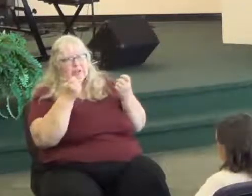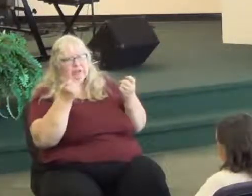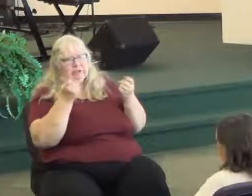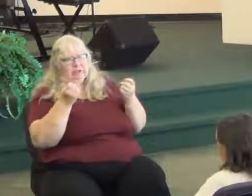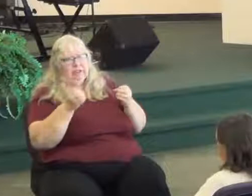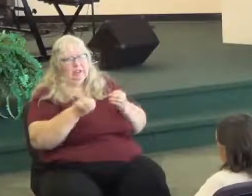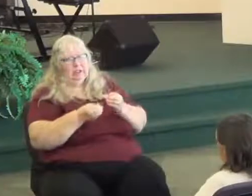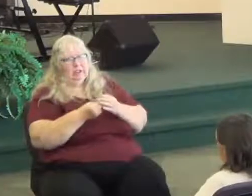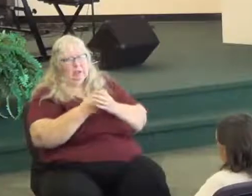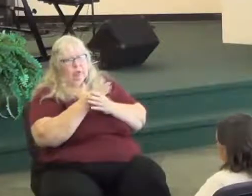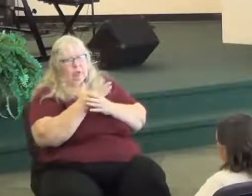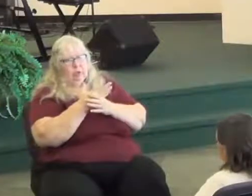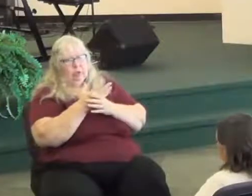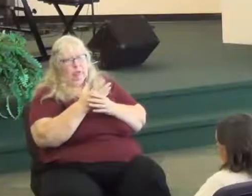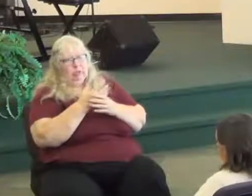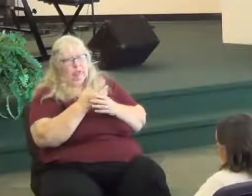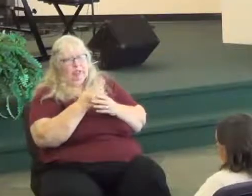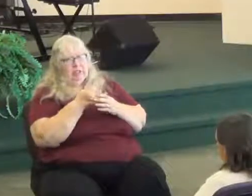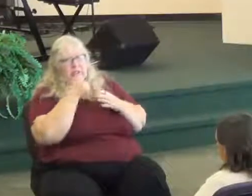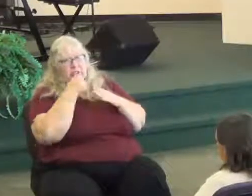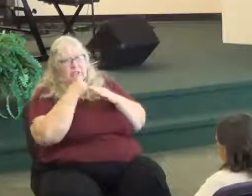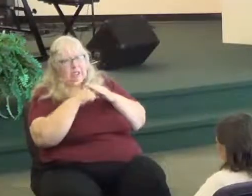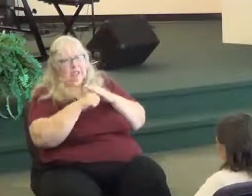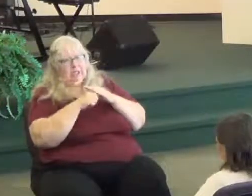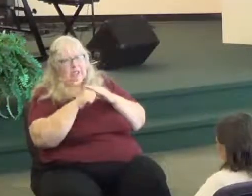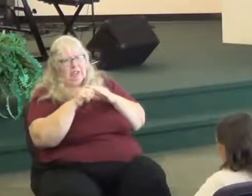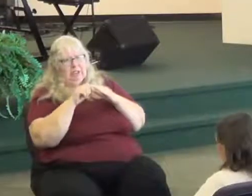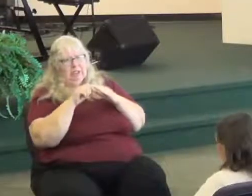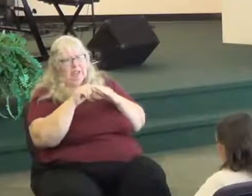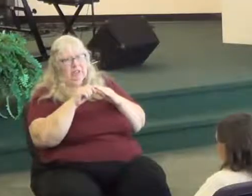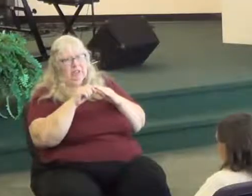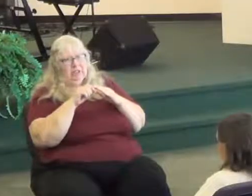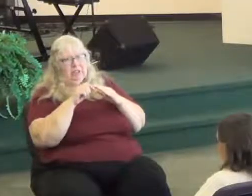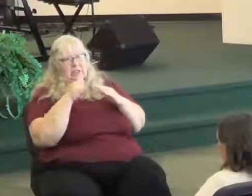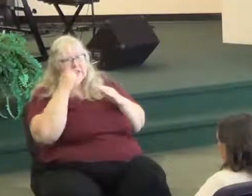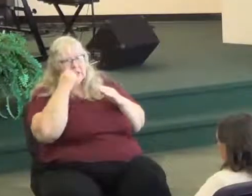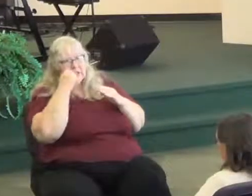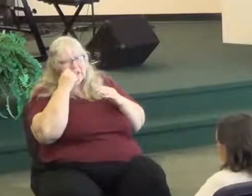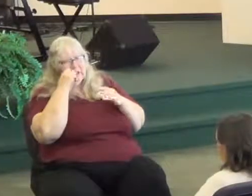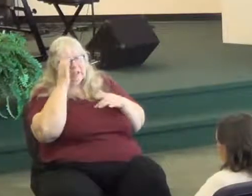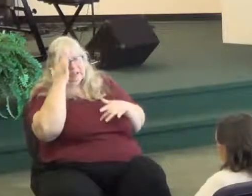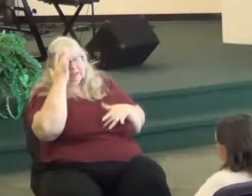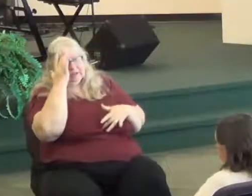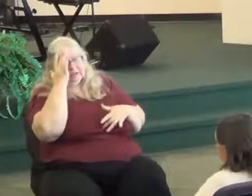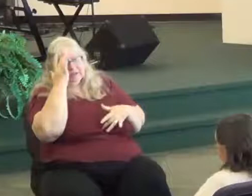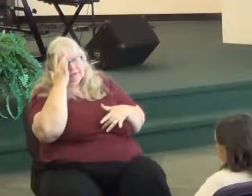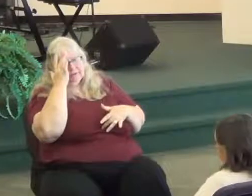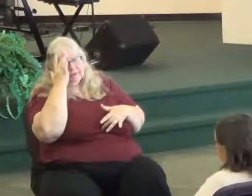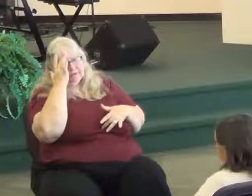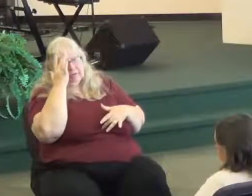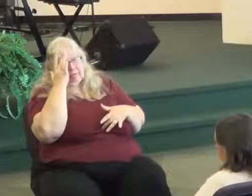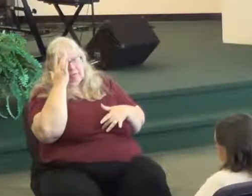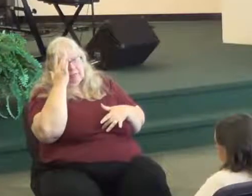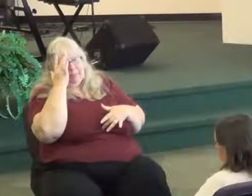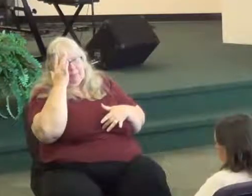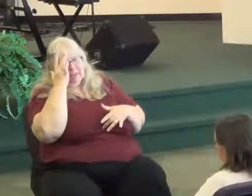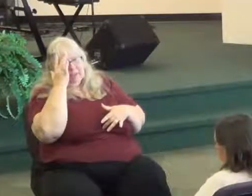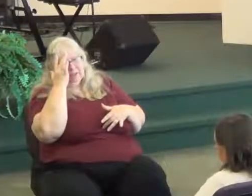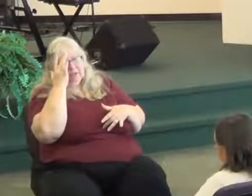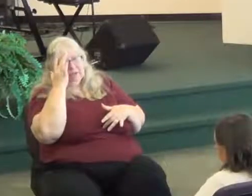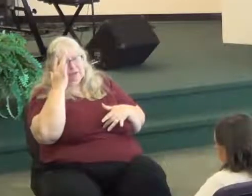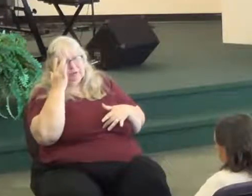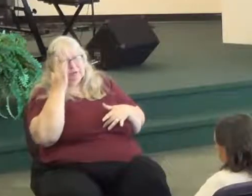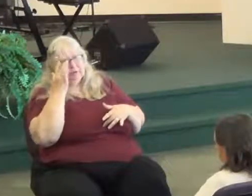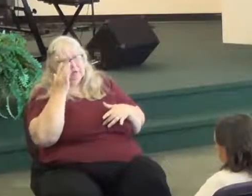to the light. You cover up your leprosy, and what it does, it keeps growing. And it goes from the small cells in your skin surface to where you start seeing